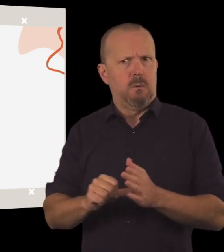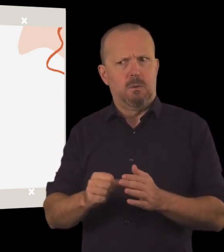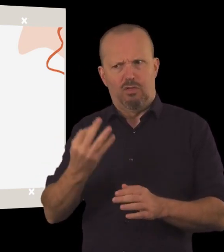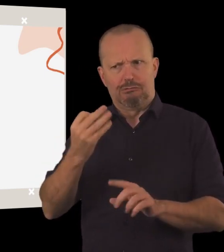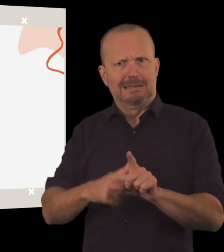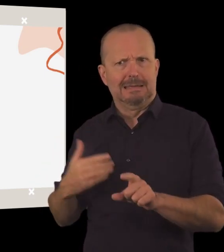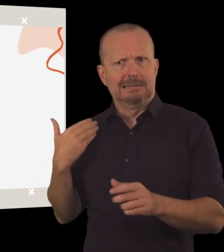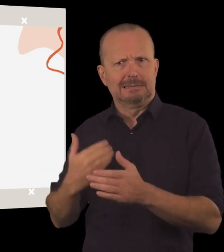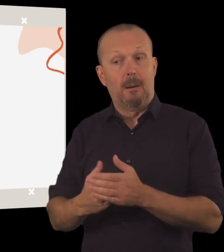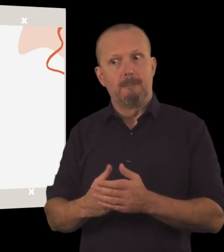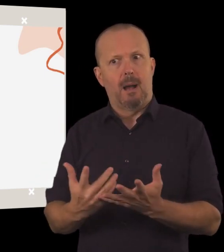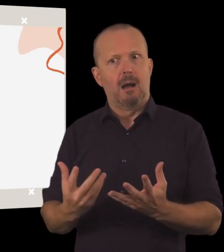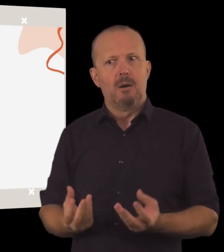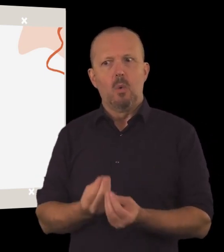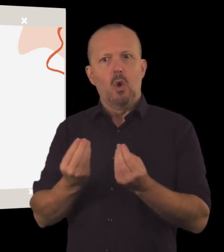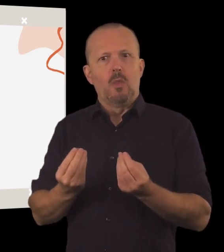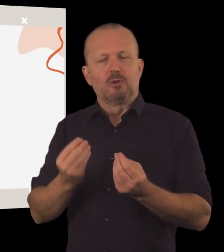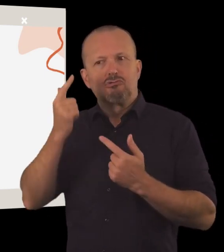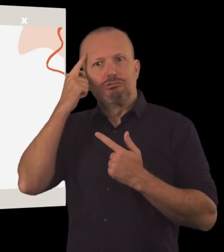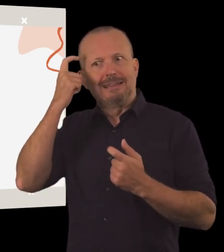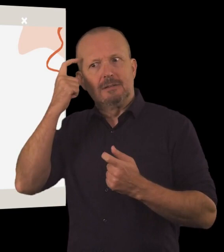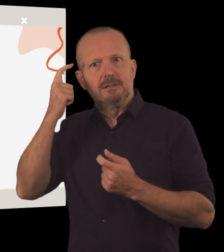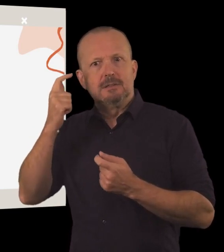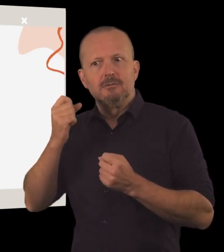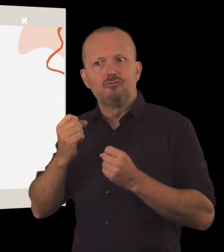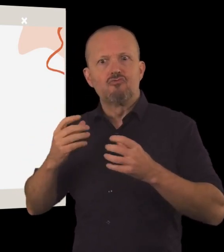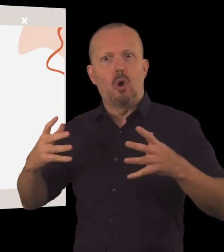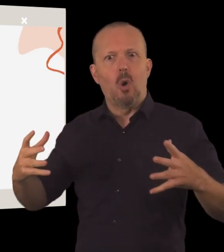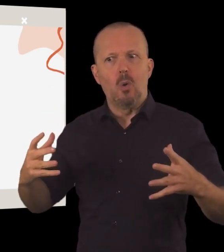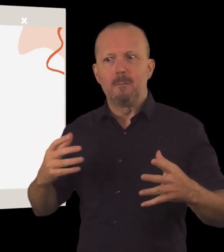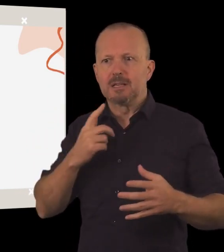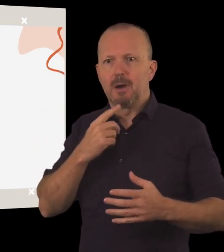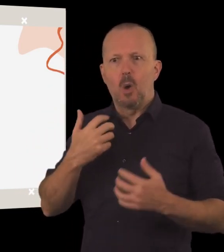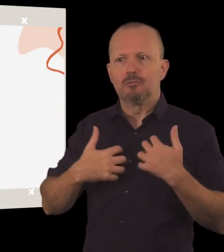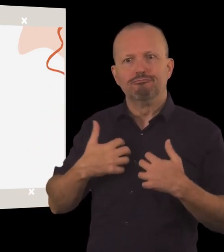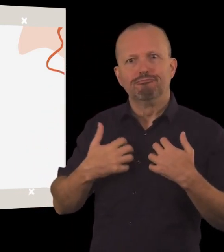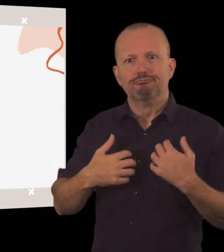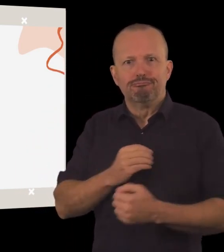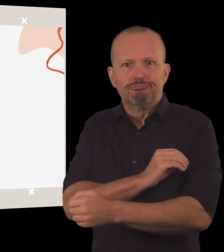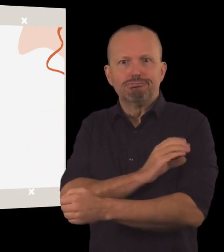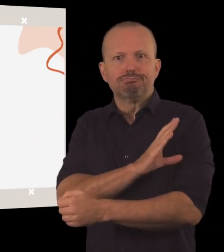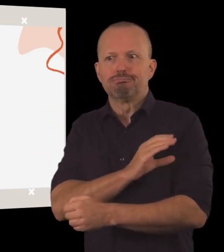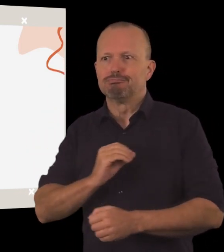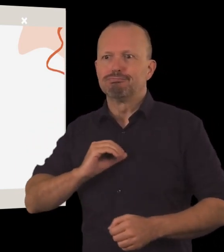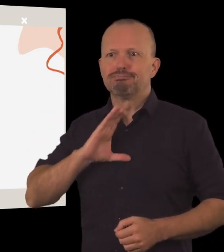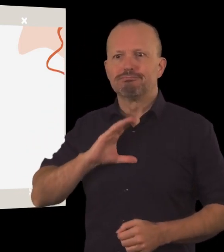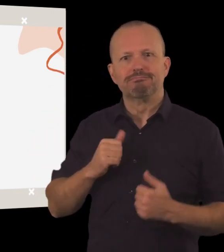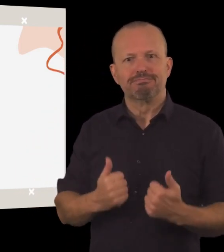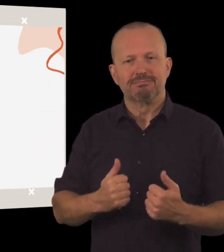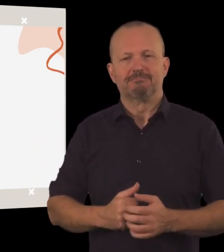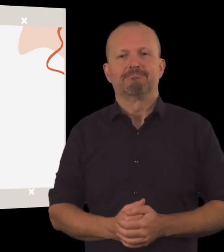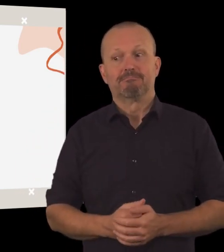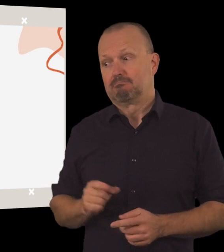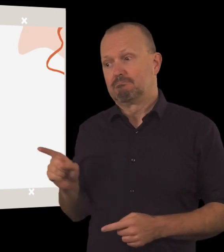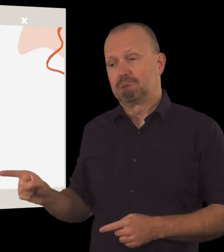years, but it was also really rewarding as my creativity grew, as did my own cultural identity. I'm